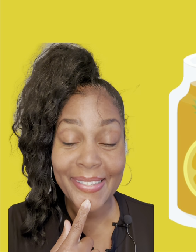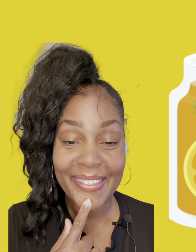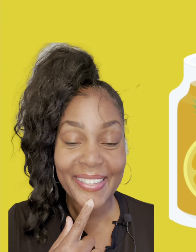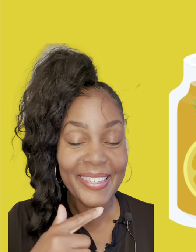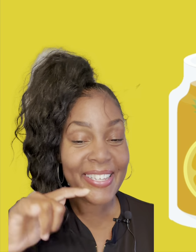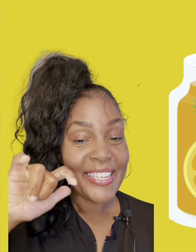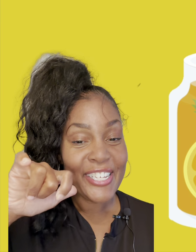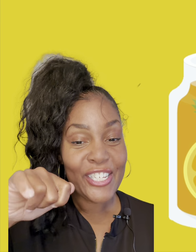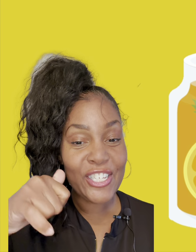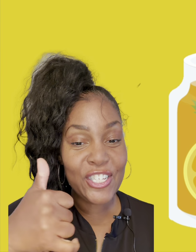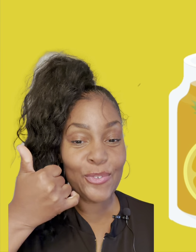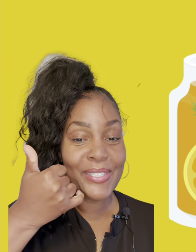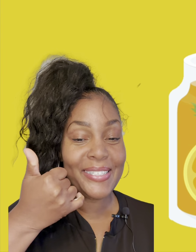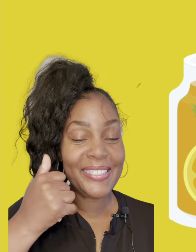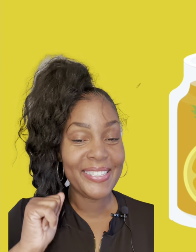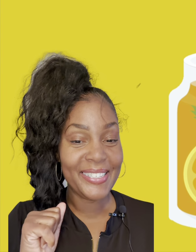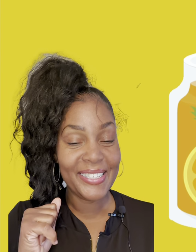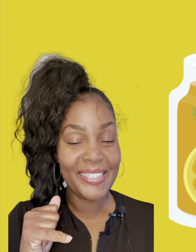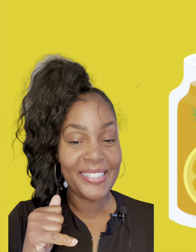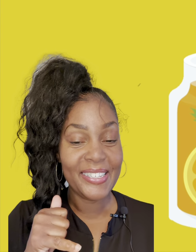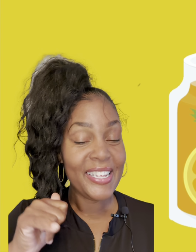juice, juice,